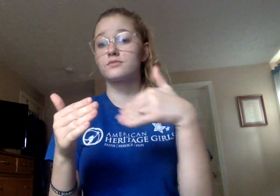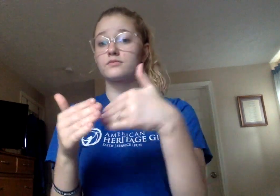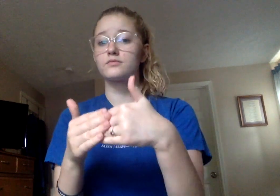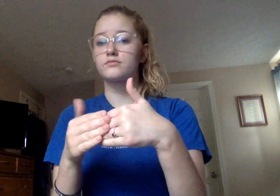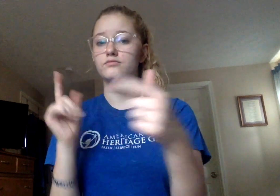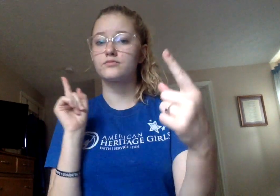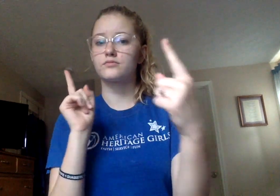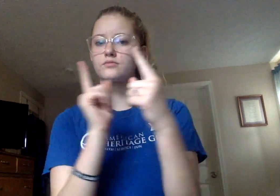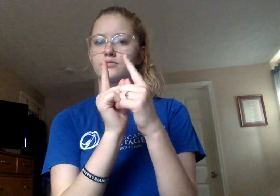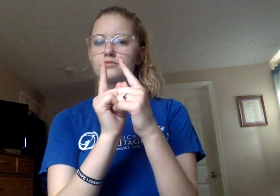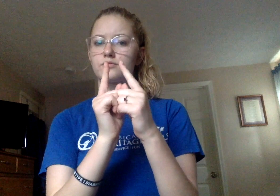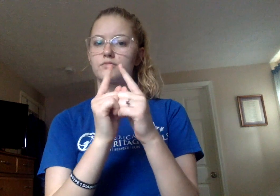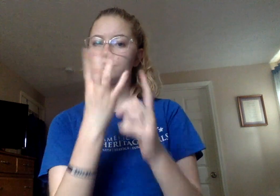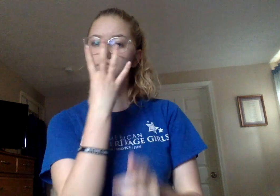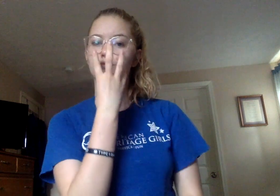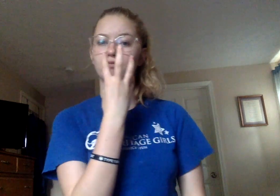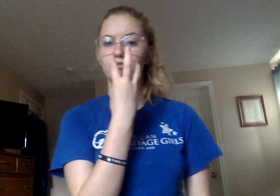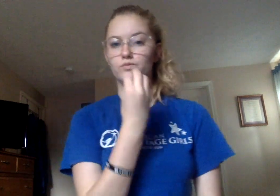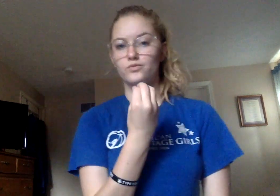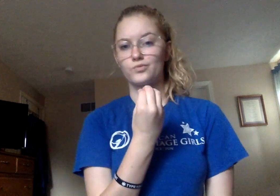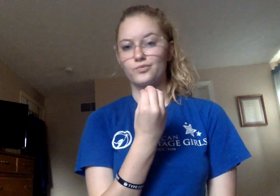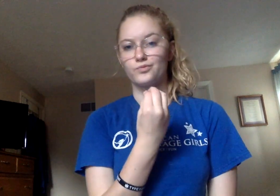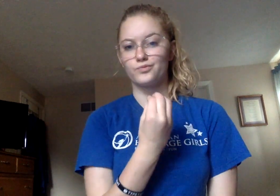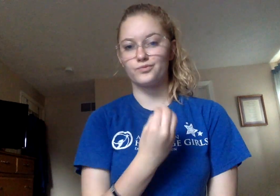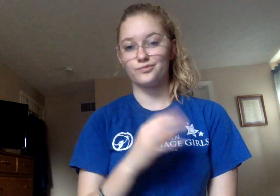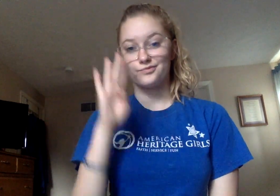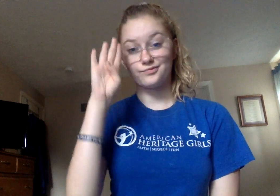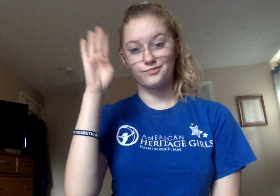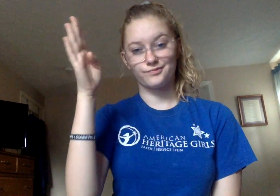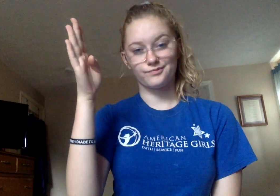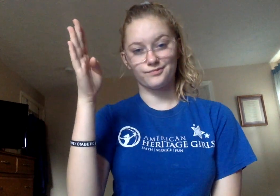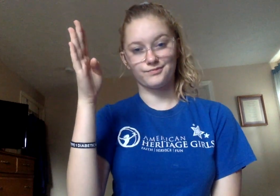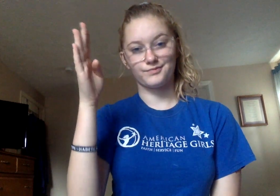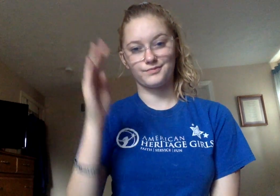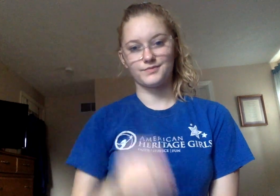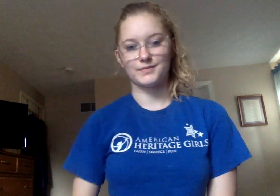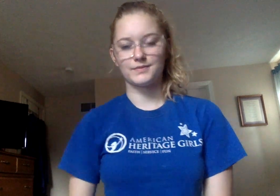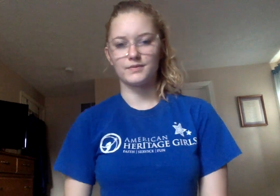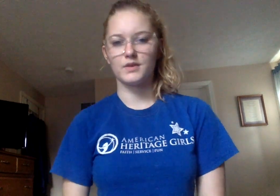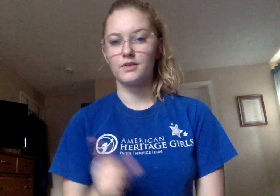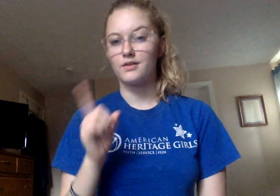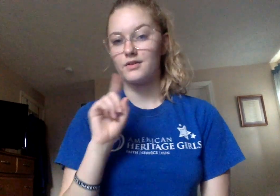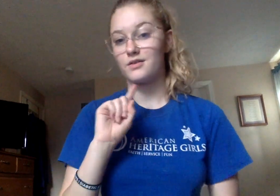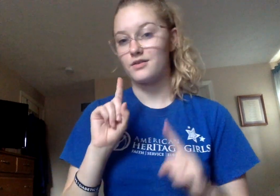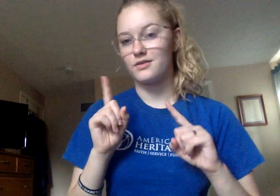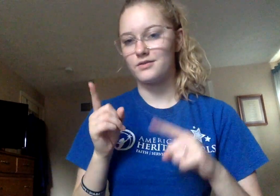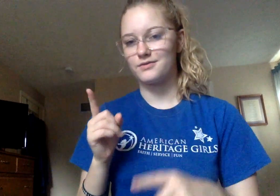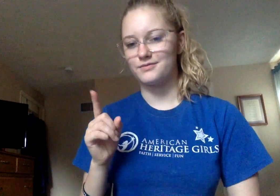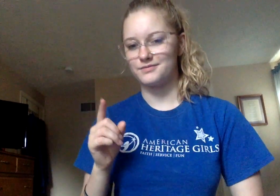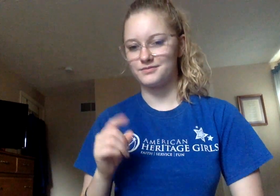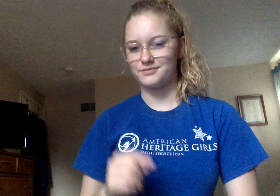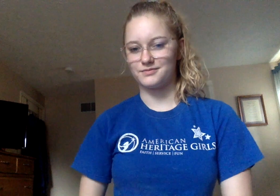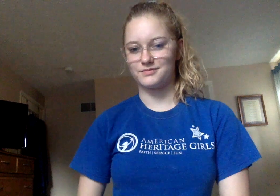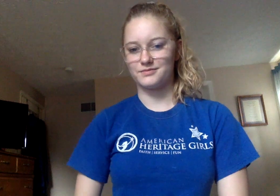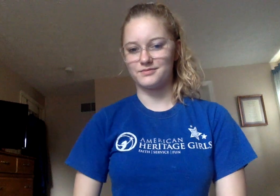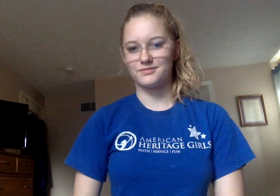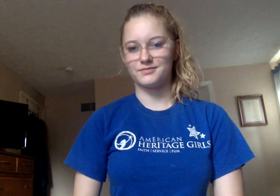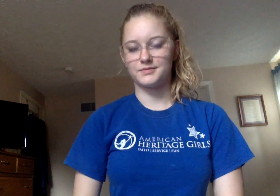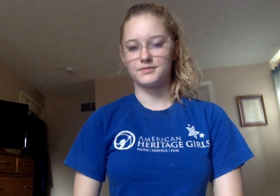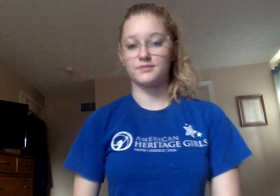"Hello there," said the wolf in a silky low voice. "And where are you off to this fine morning?" "I'm going to visit